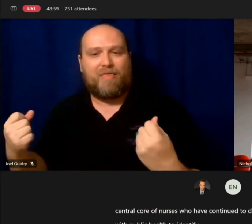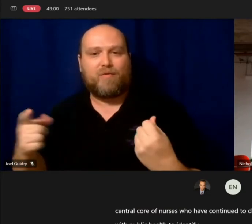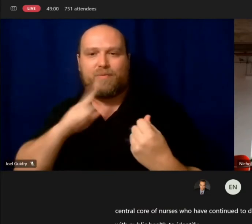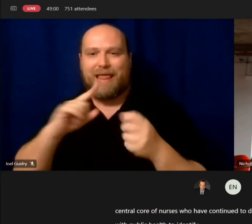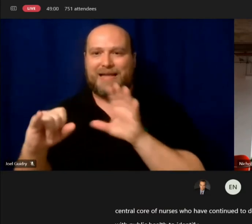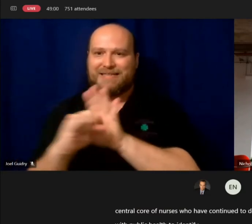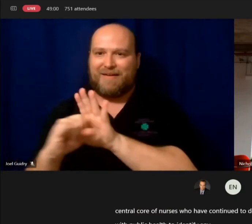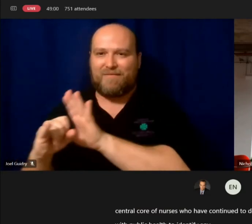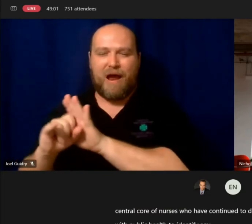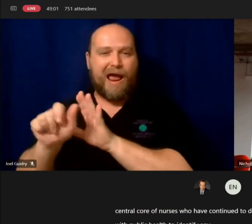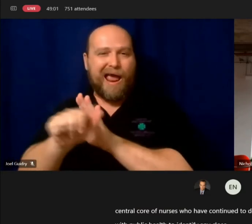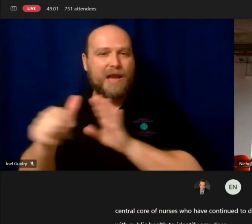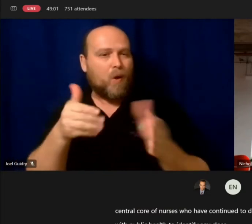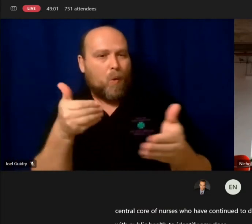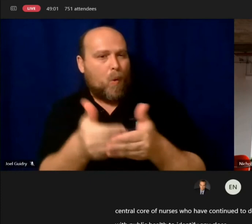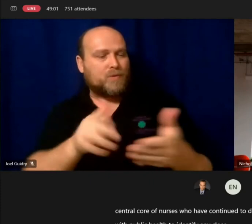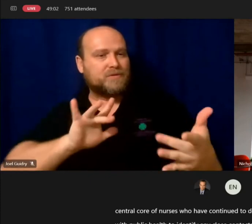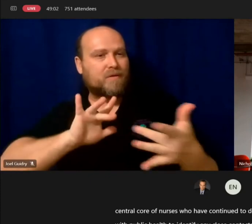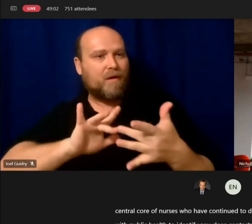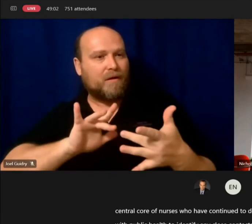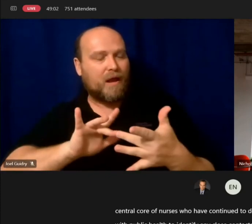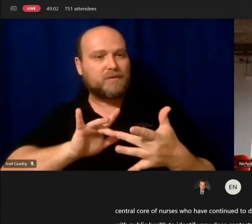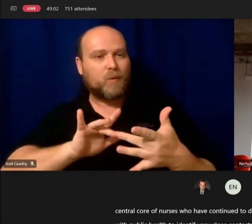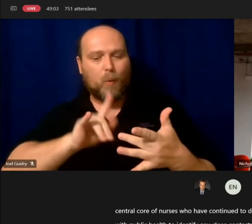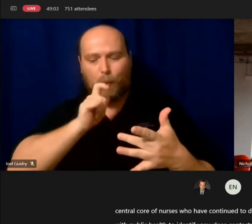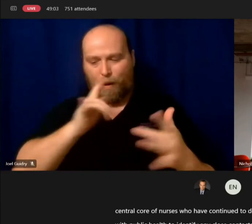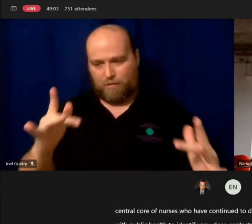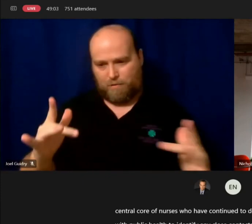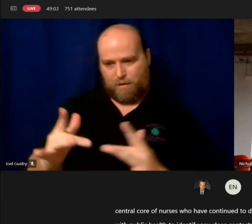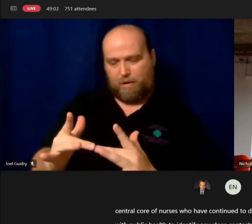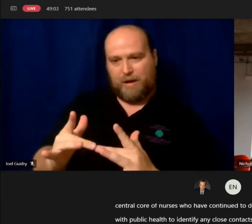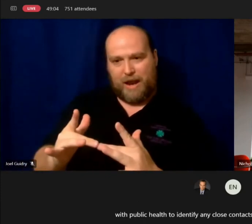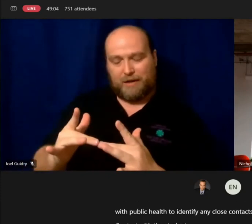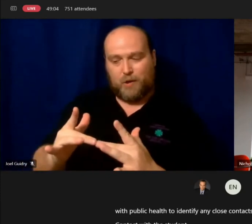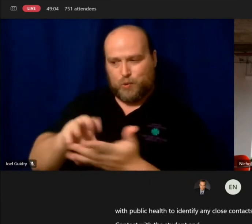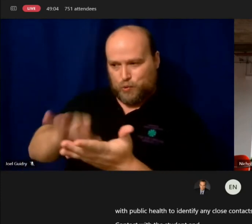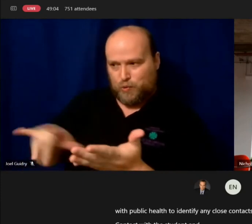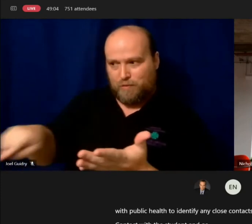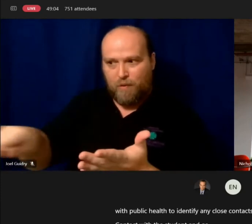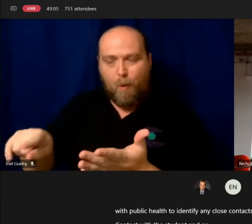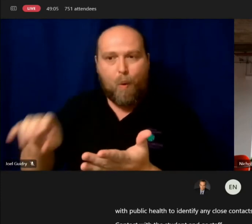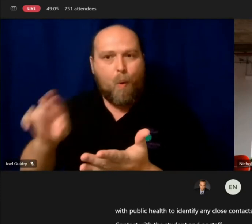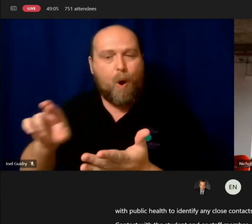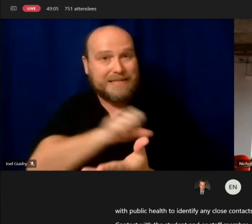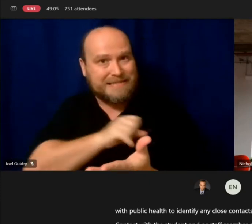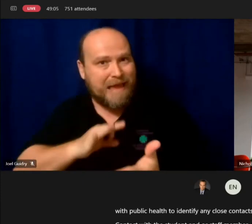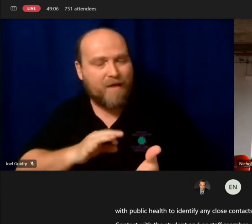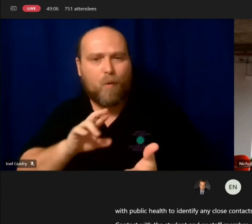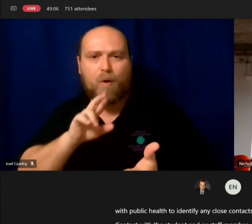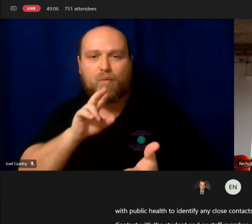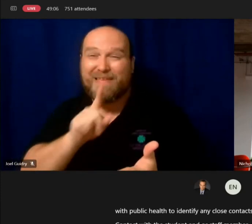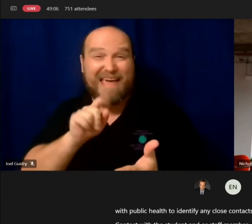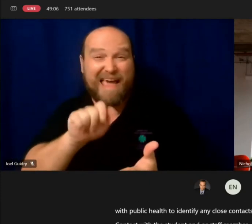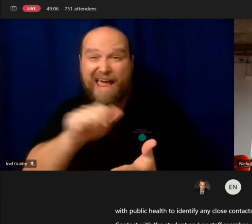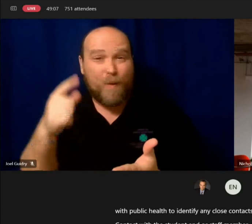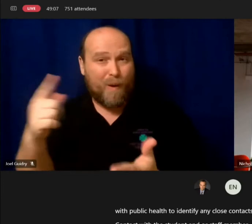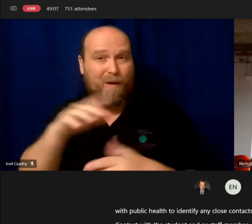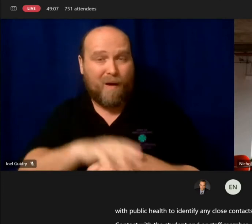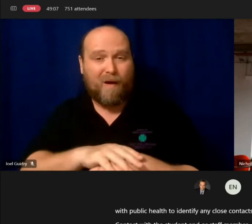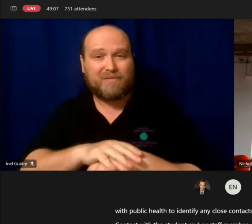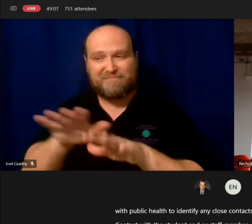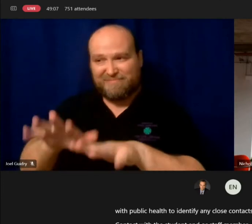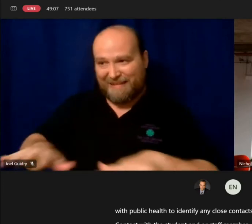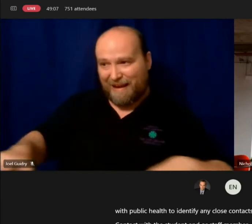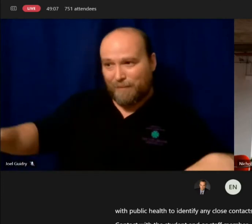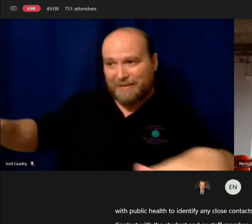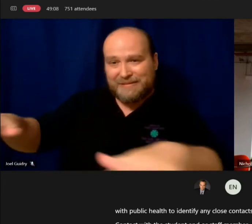in contact with a student and or staff member, anyone on our campuses that are exhibiting signs of